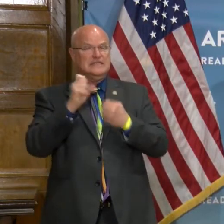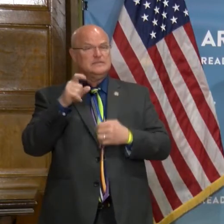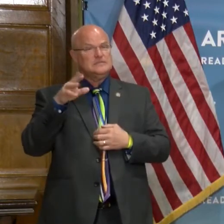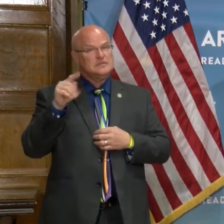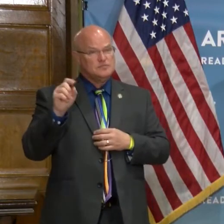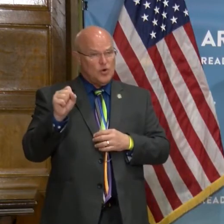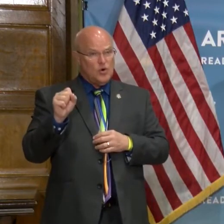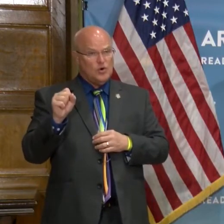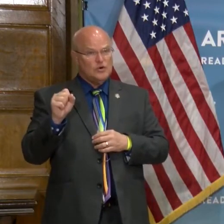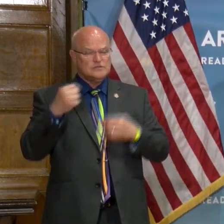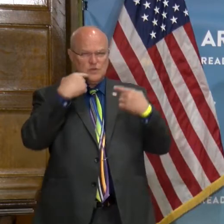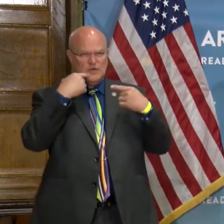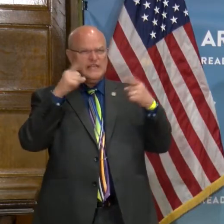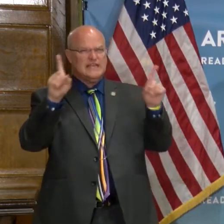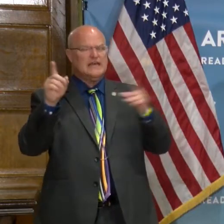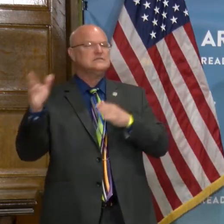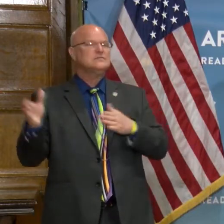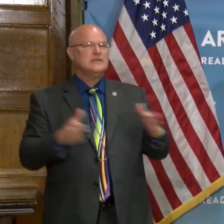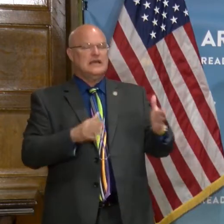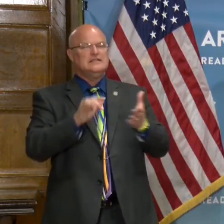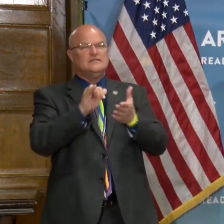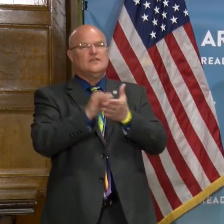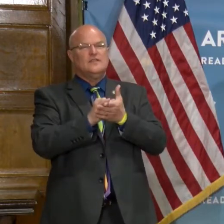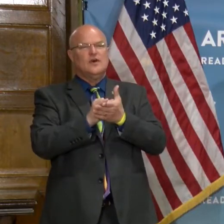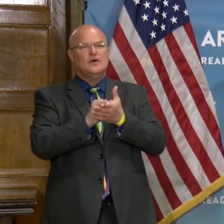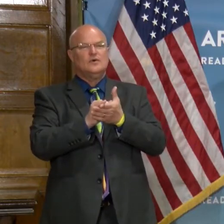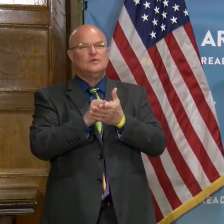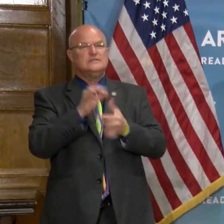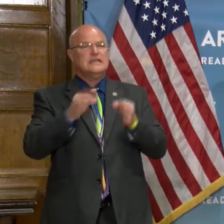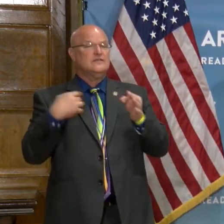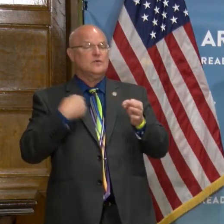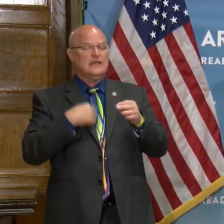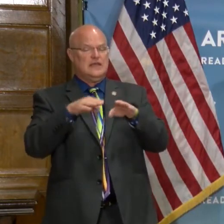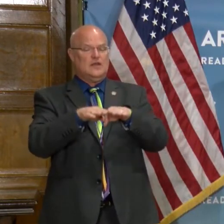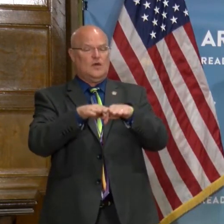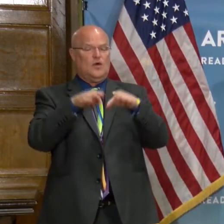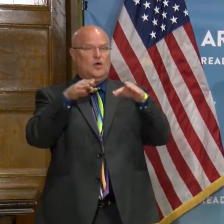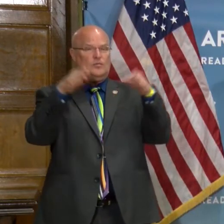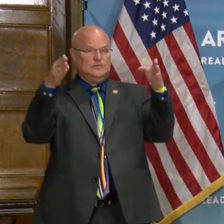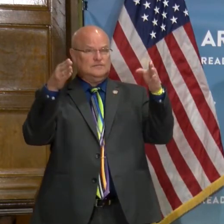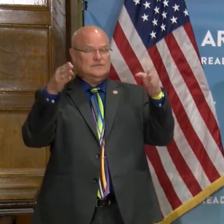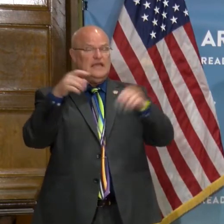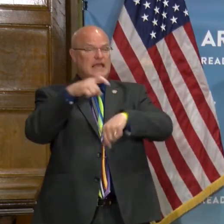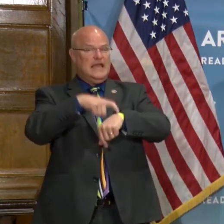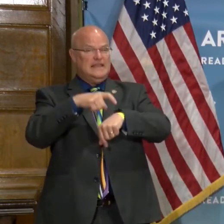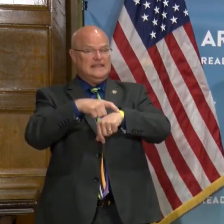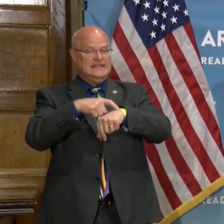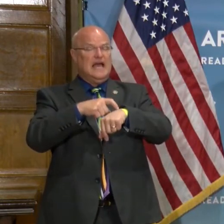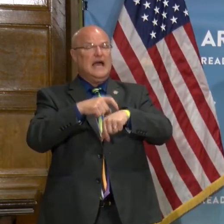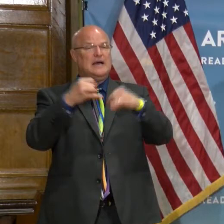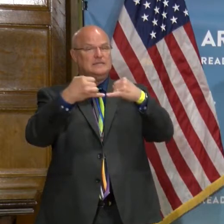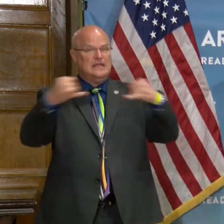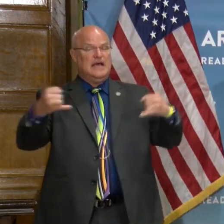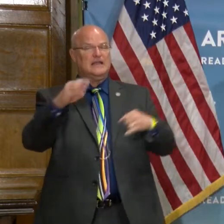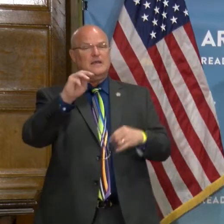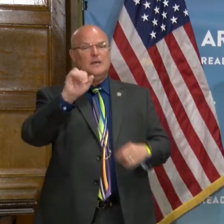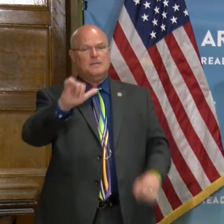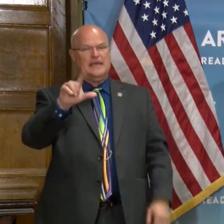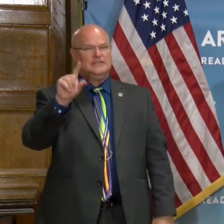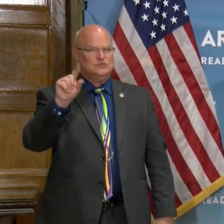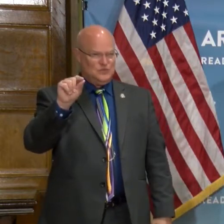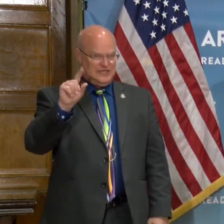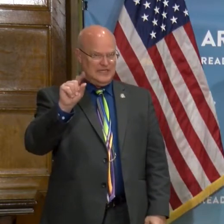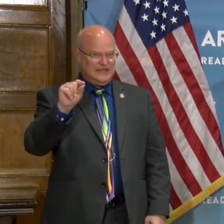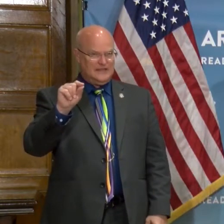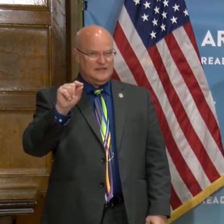sports, we will announce plans for those and whether we can lift the restrictions and the time frame for those on May 20th.